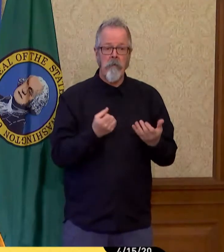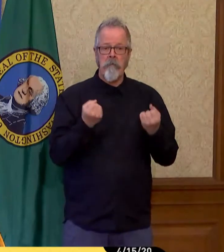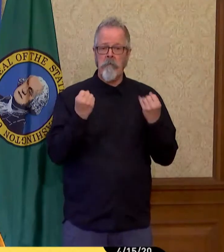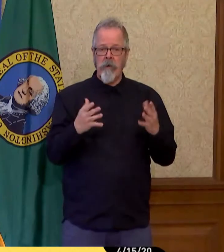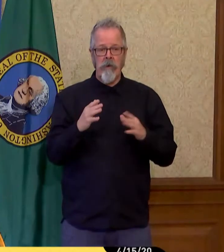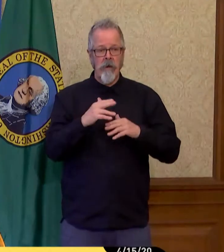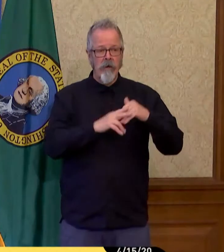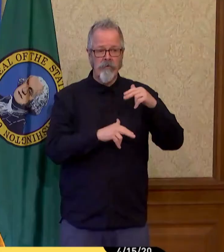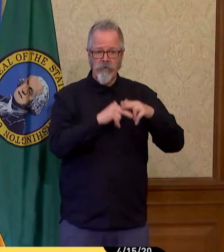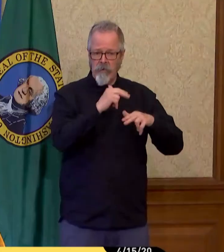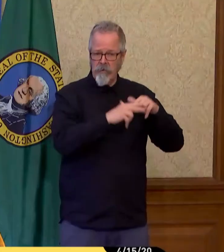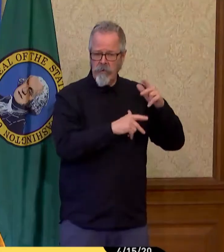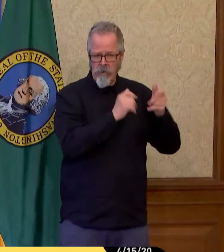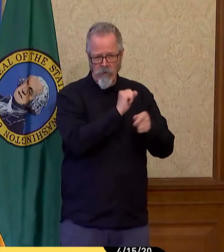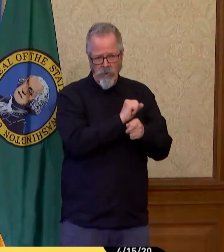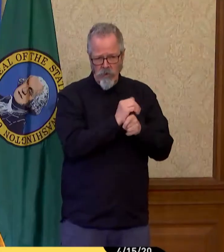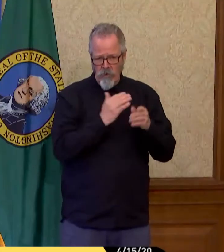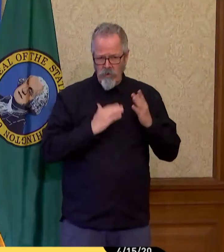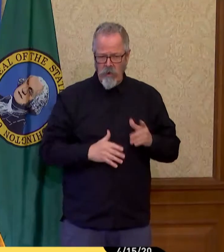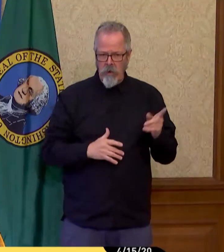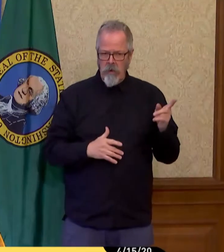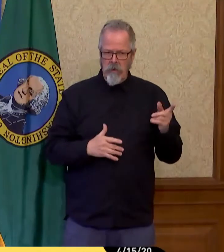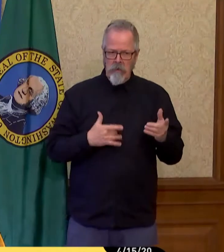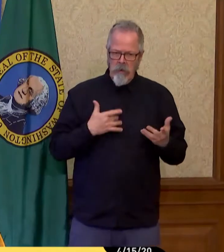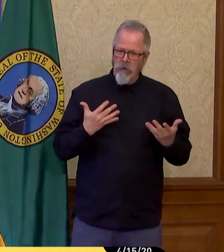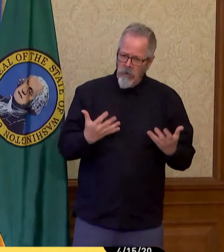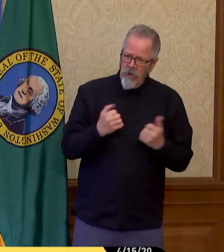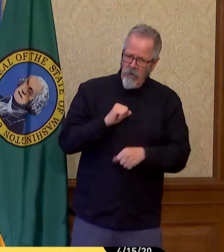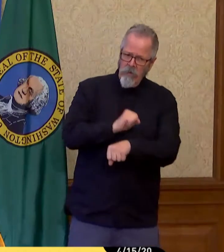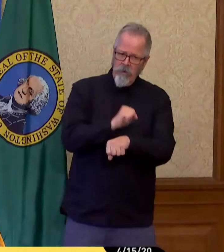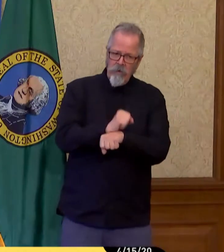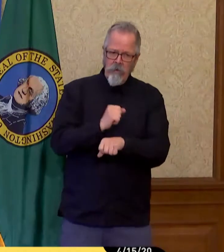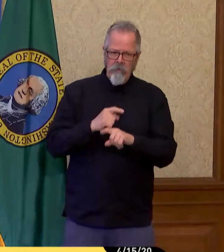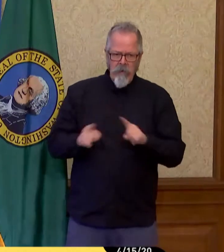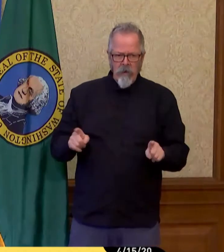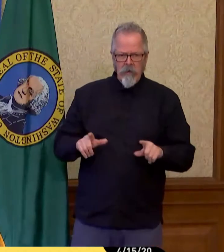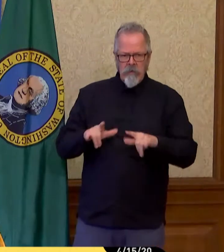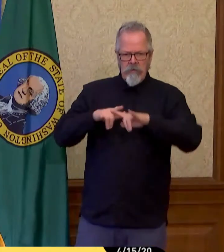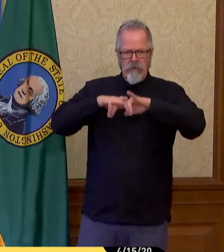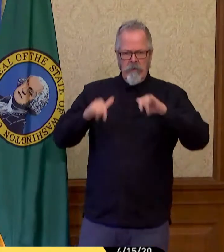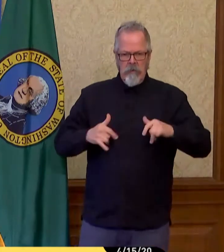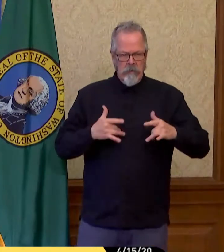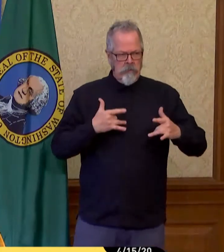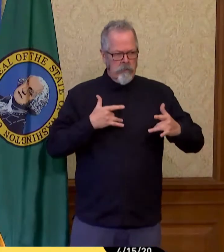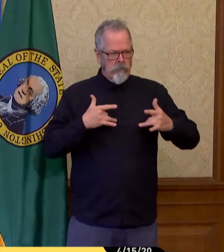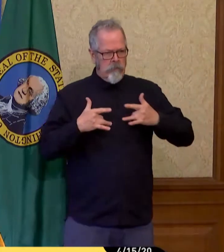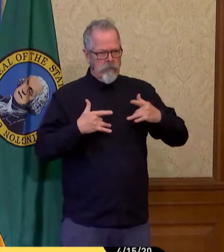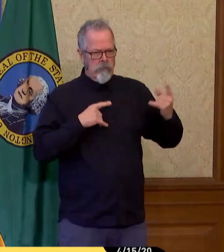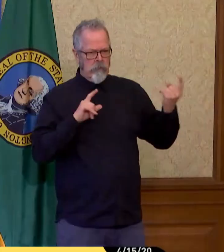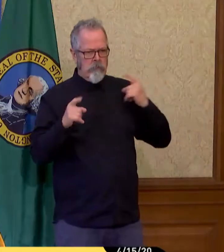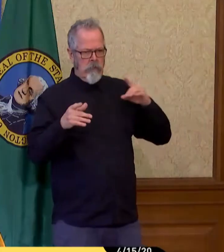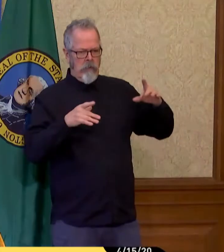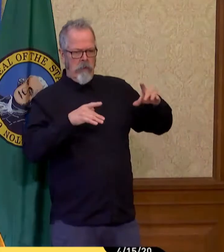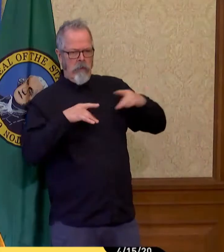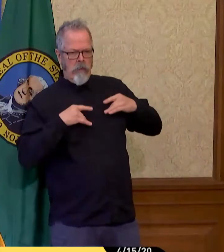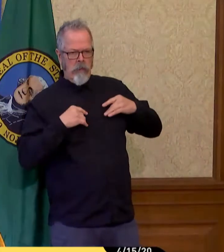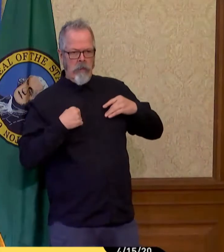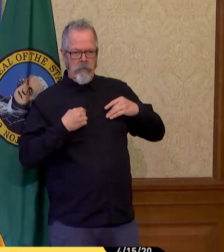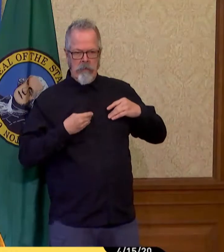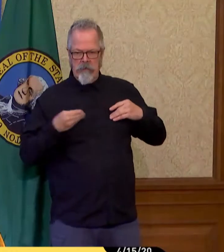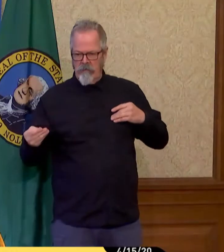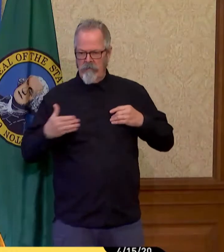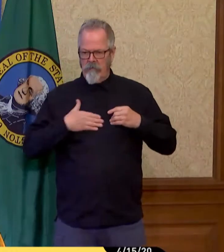and infect their families either. So they're interested in getting this number driven down too. They're interested in having a